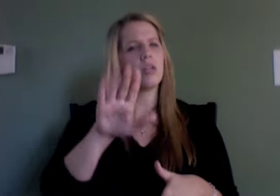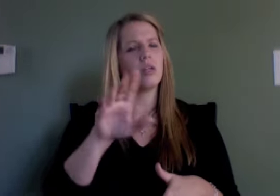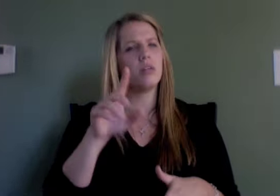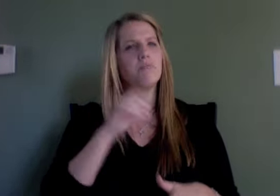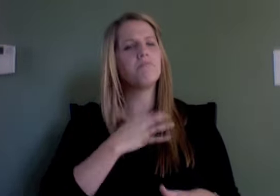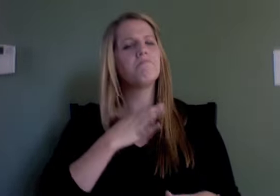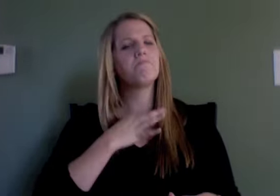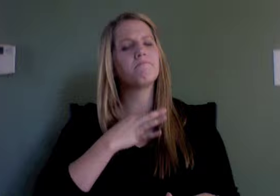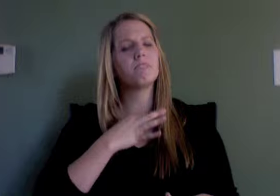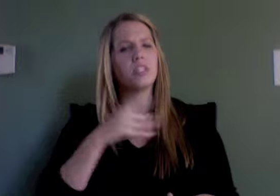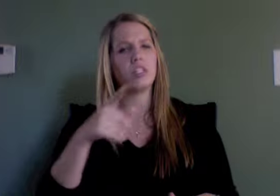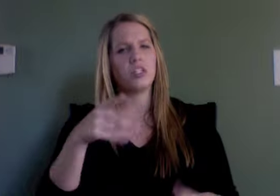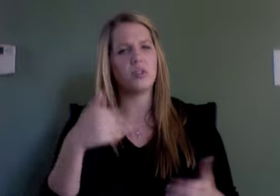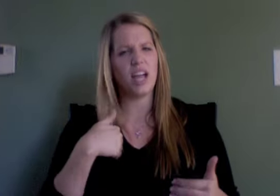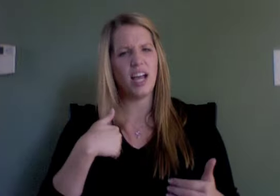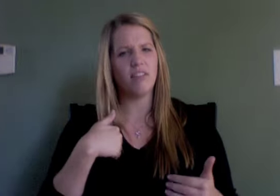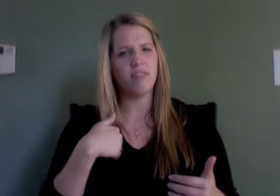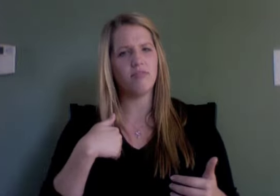you're interested in as a major?